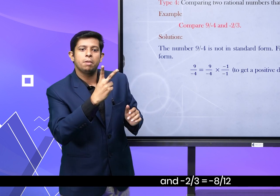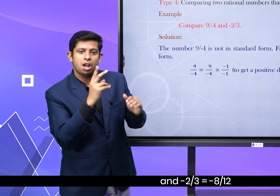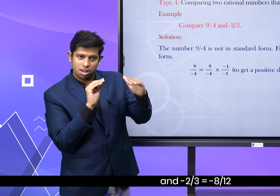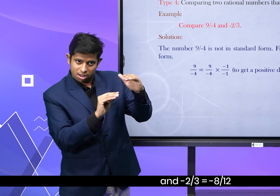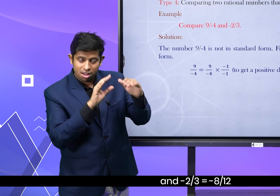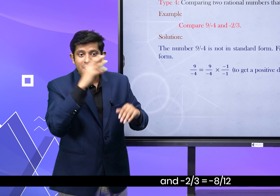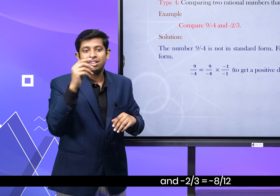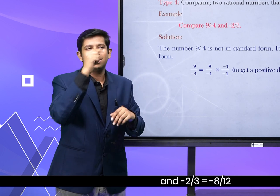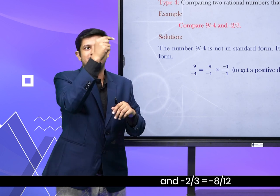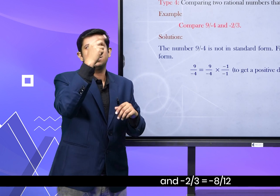to minus 8 by 12.